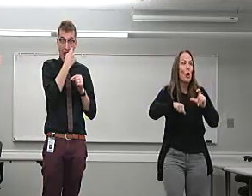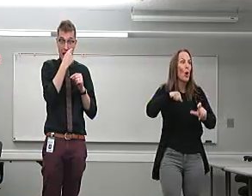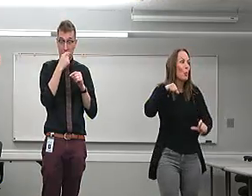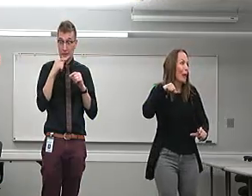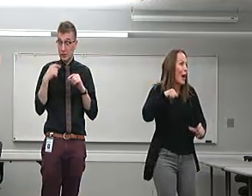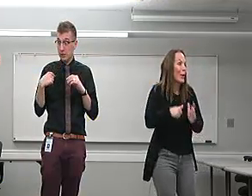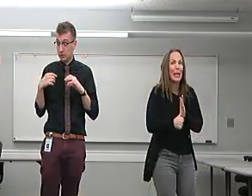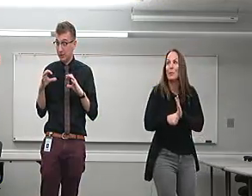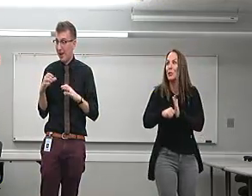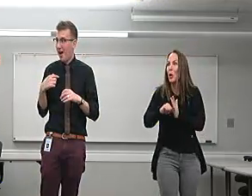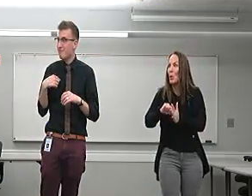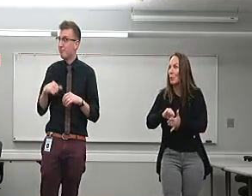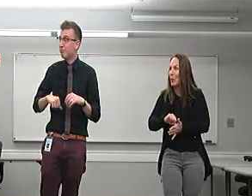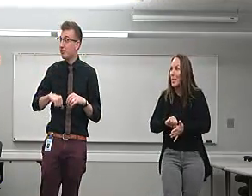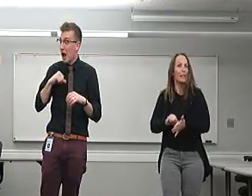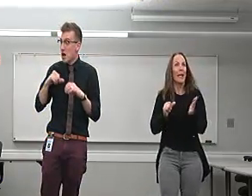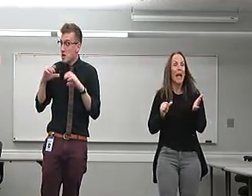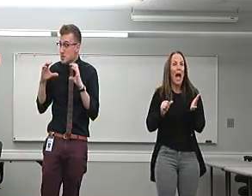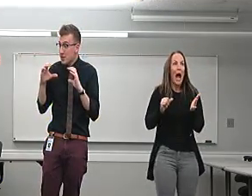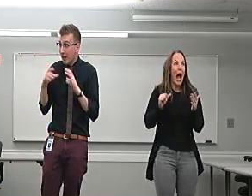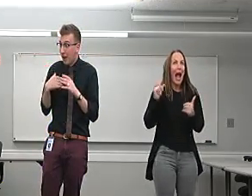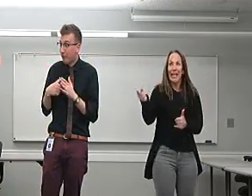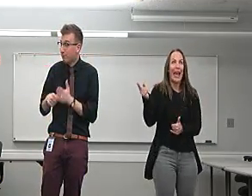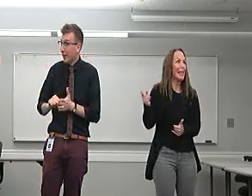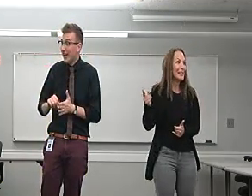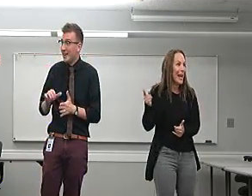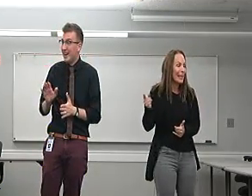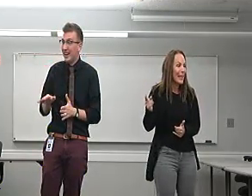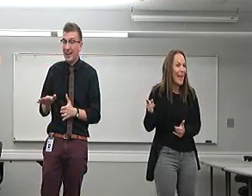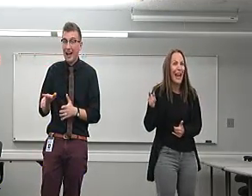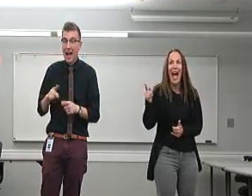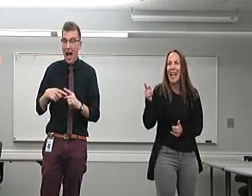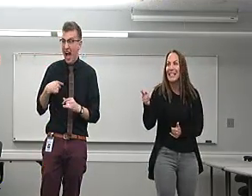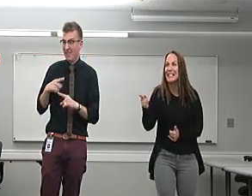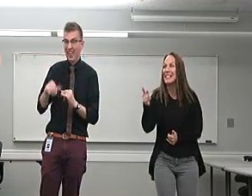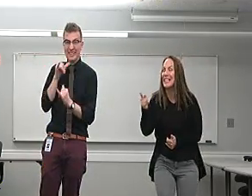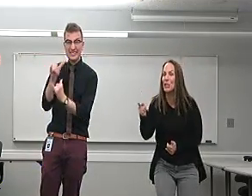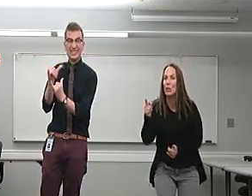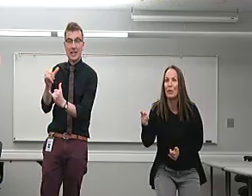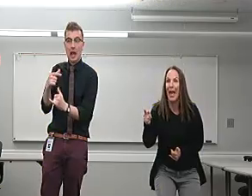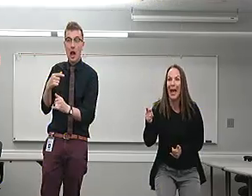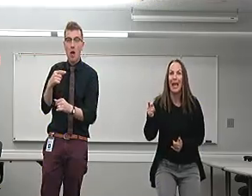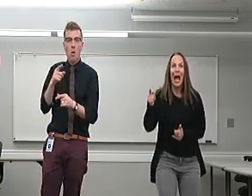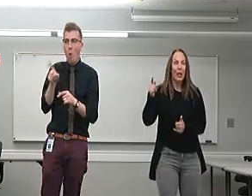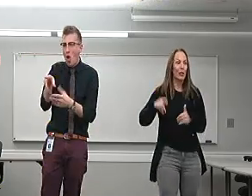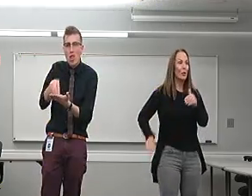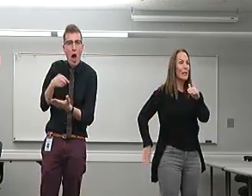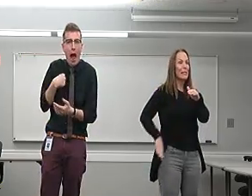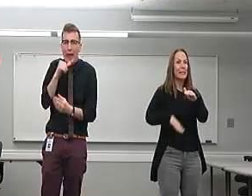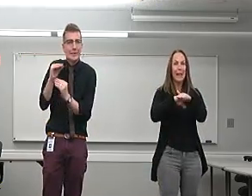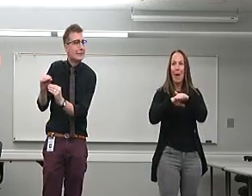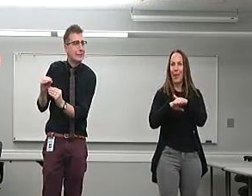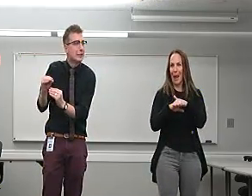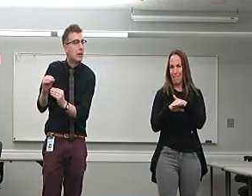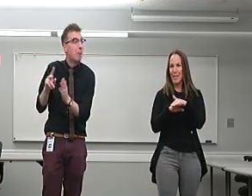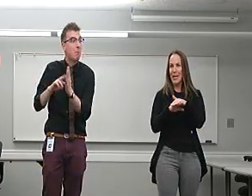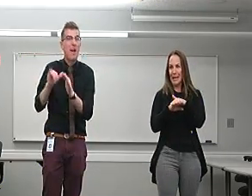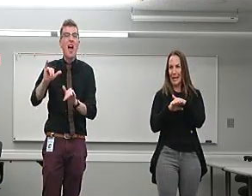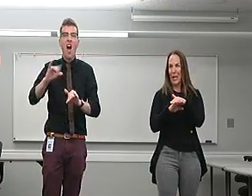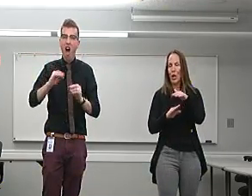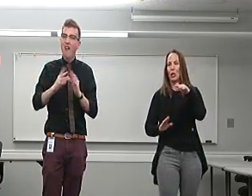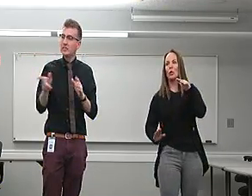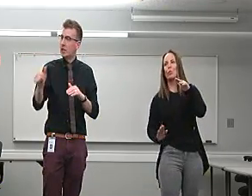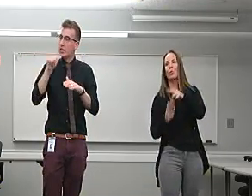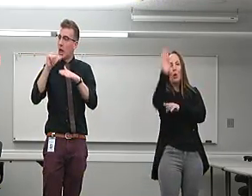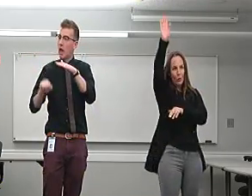I'm so impressed. Like, I can't sign like that. I didn't teach you that. You didn't stop at me. You broke